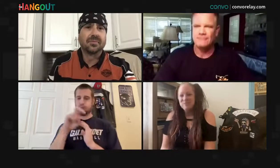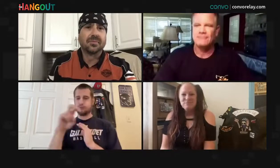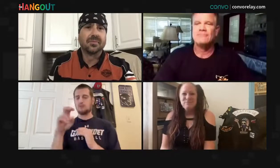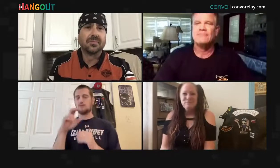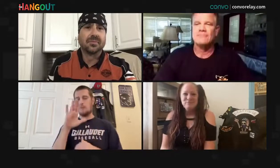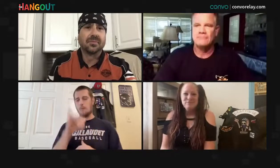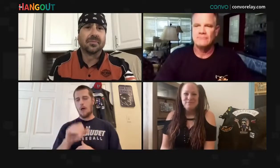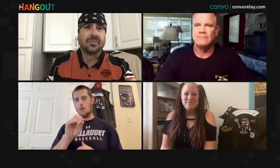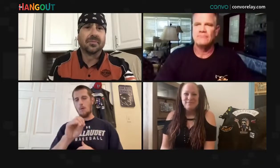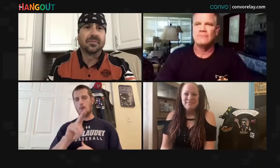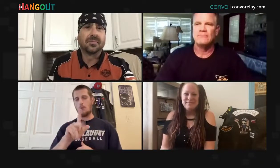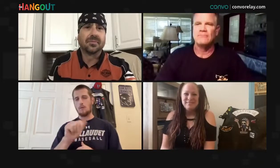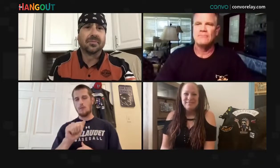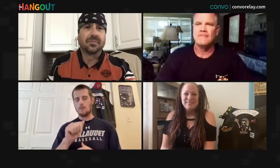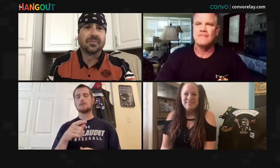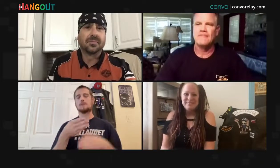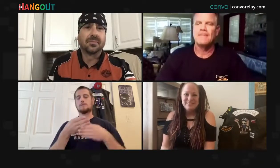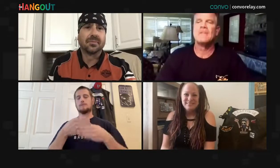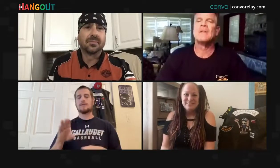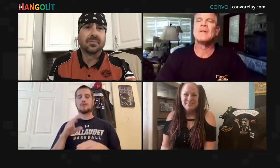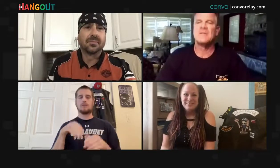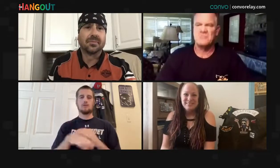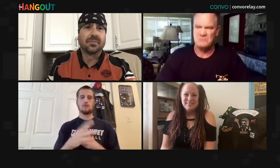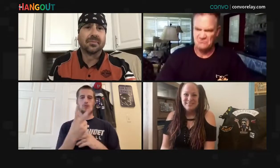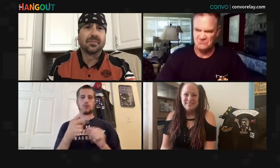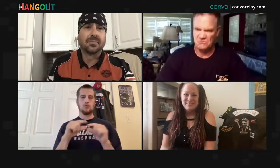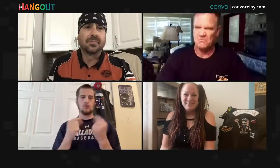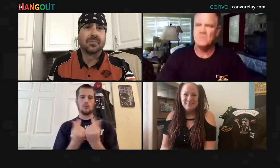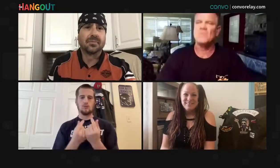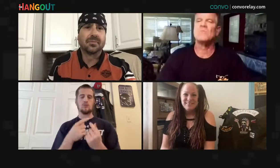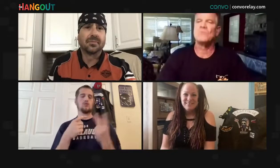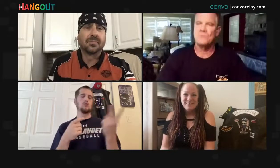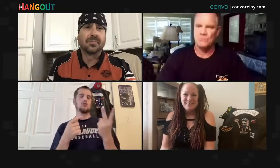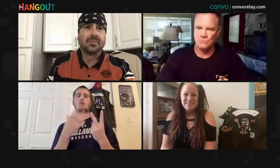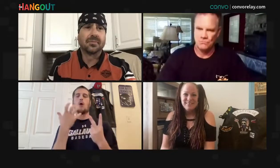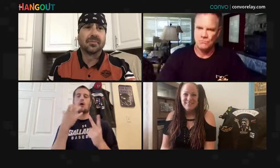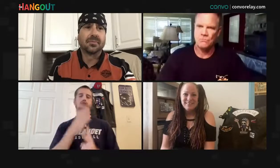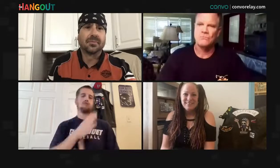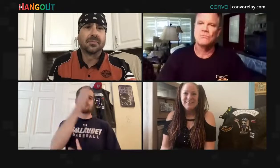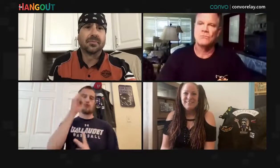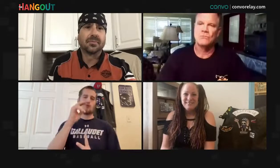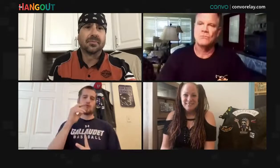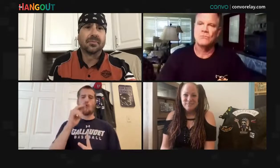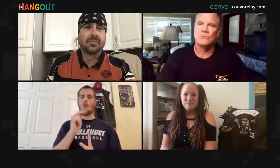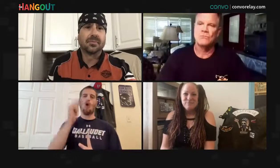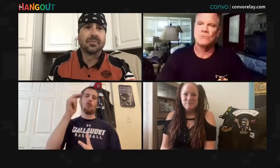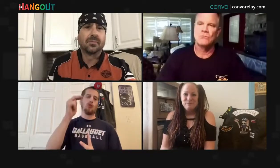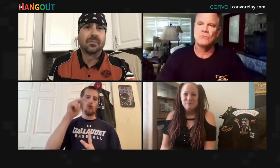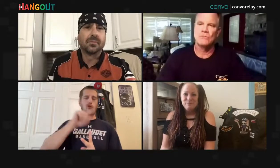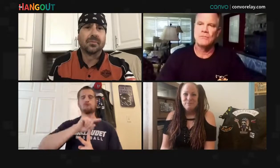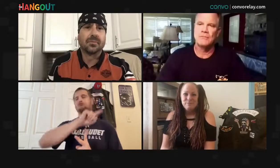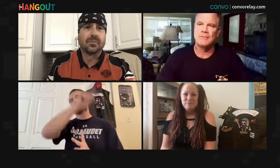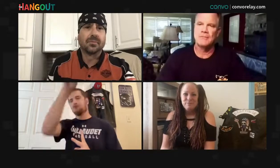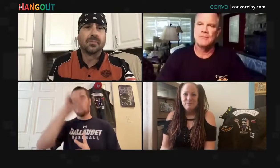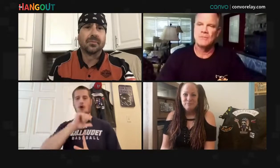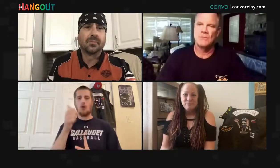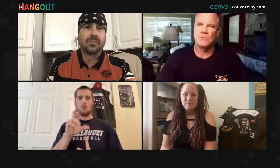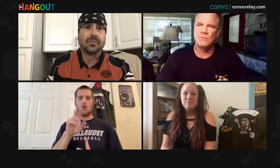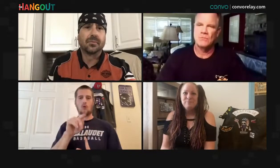and there was five of us, and we went back, drove by Oklahoma, and we ended up going into two groups, splitting, because one of the groups wanted to